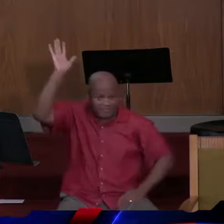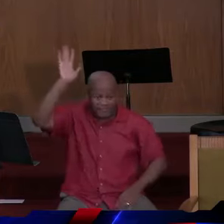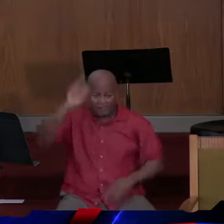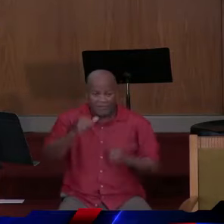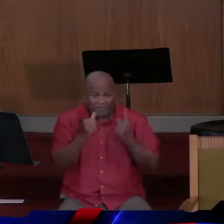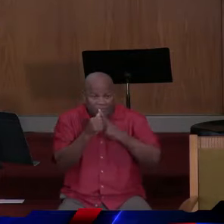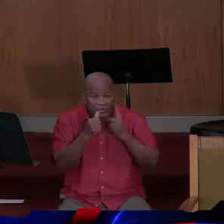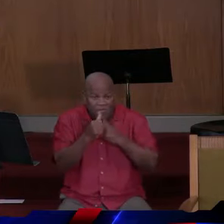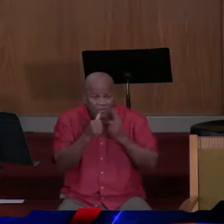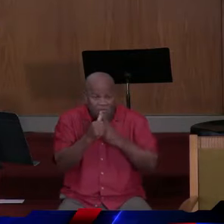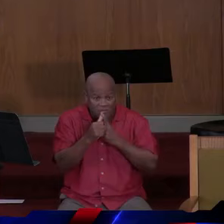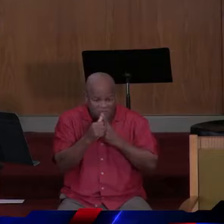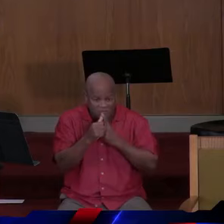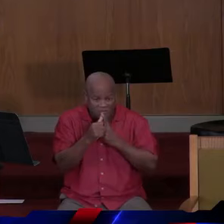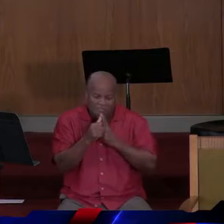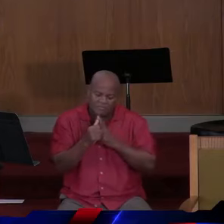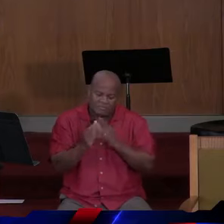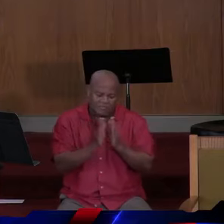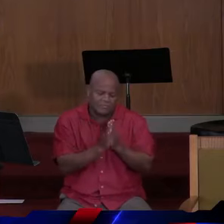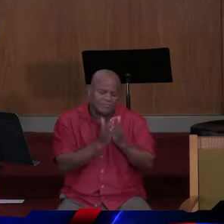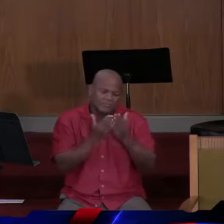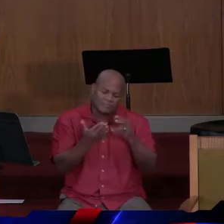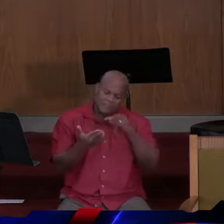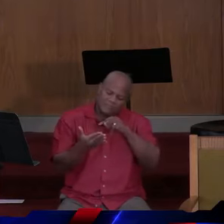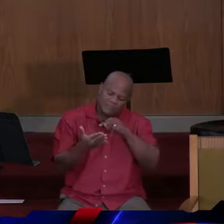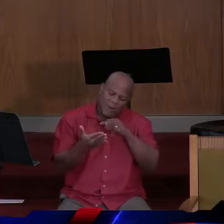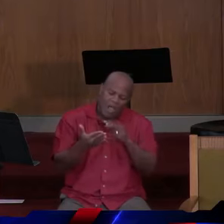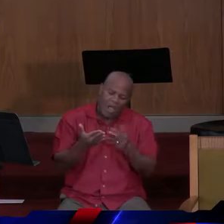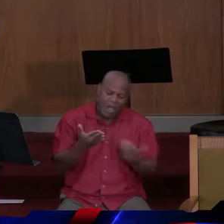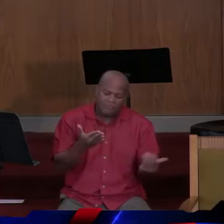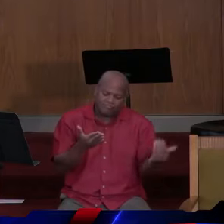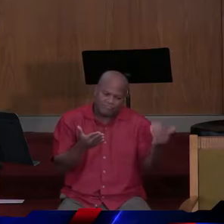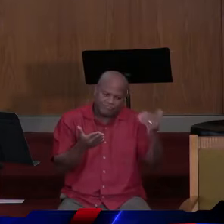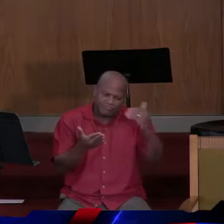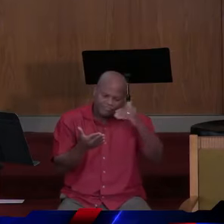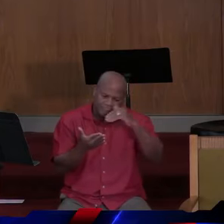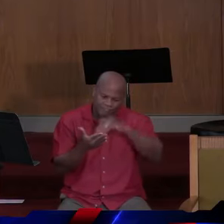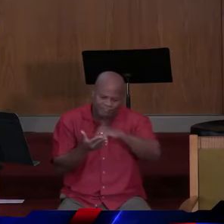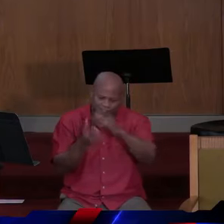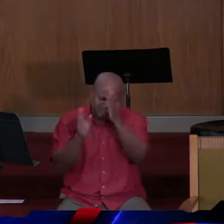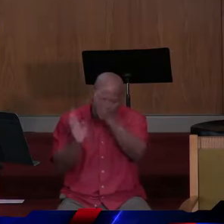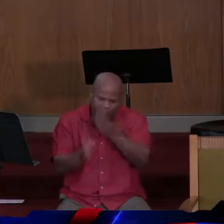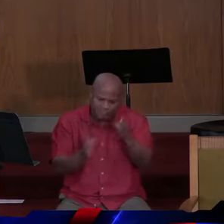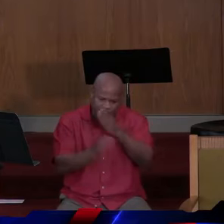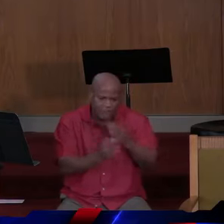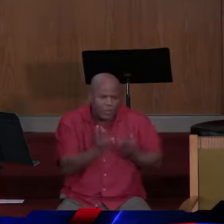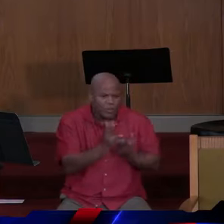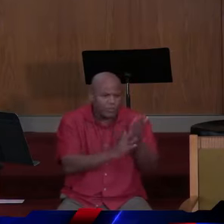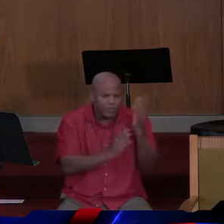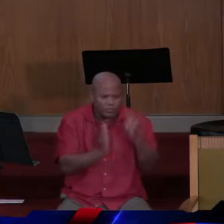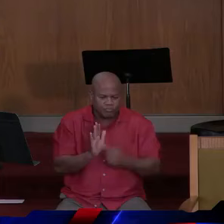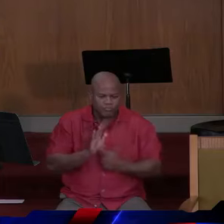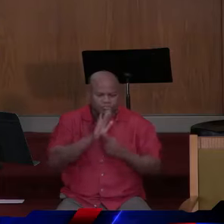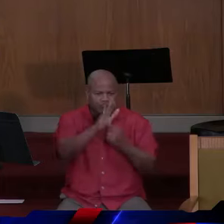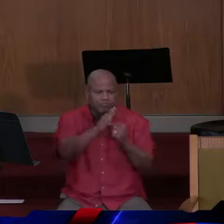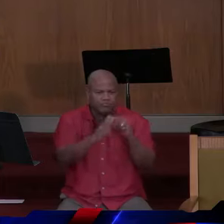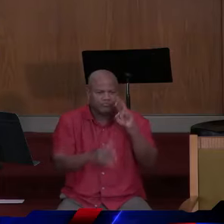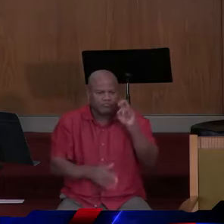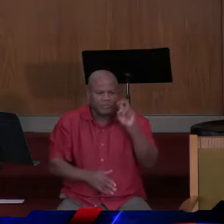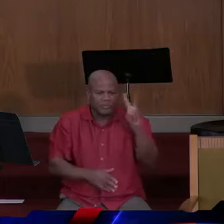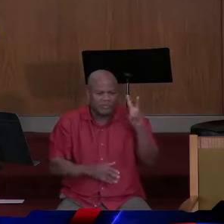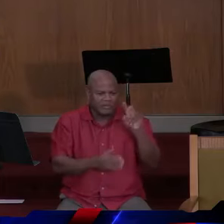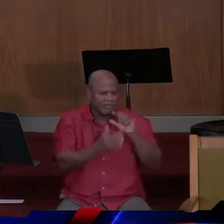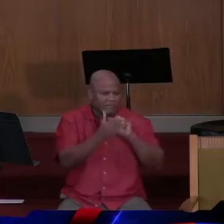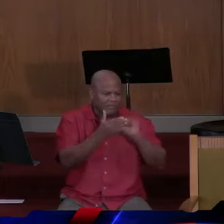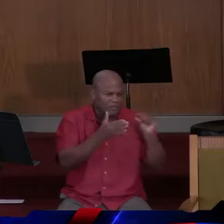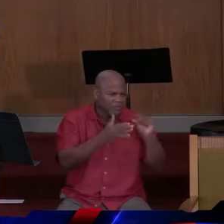see a reorientation through the revelation. Look at verse 22-23.